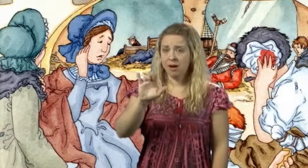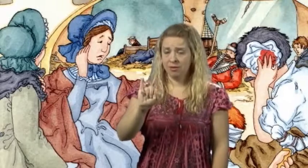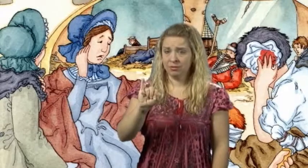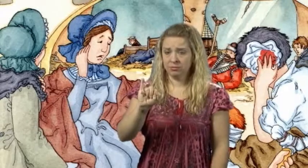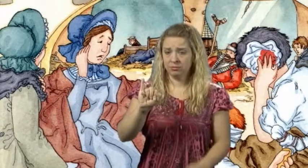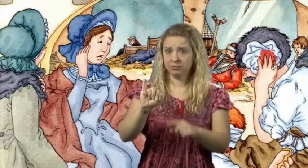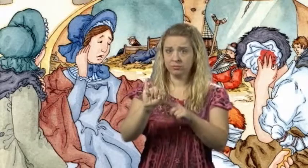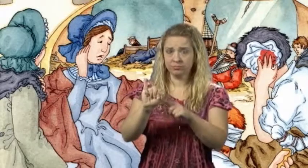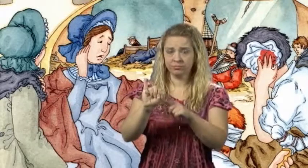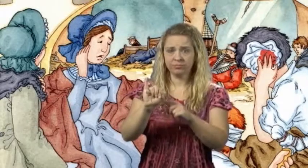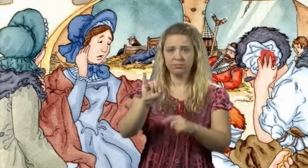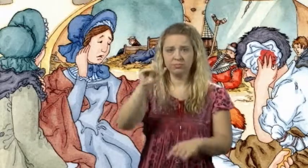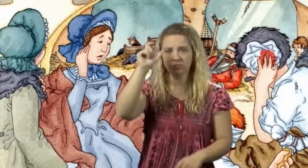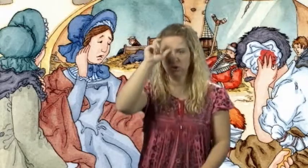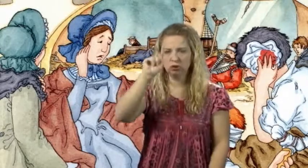Within 1 week, she was on her way.